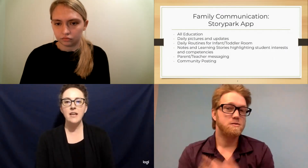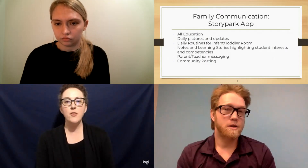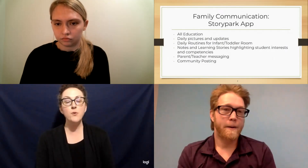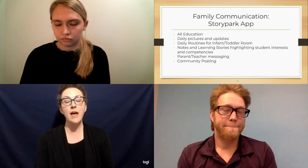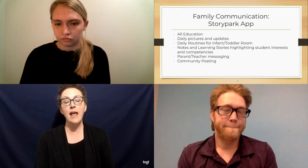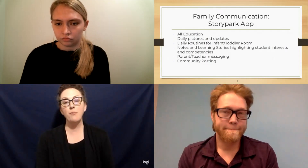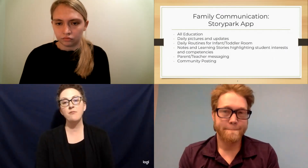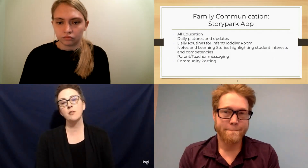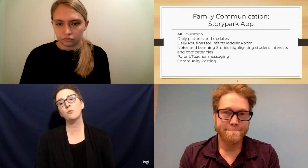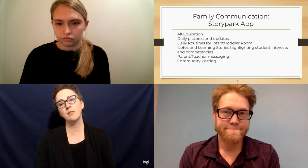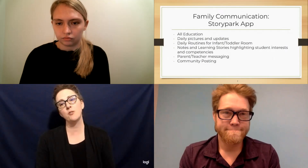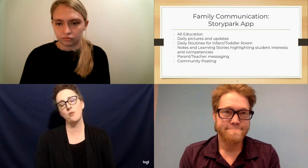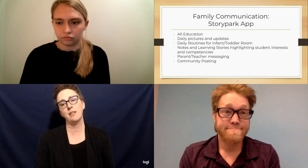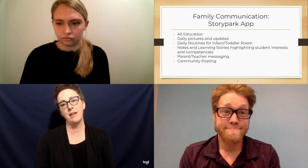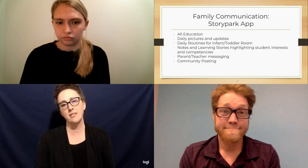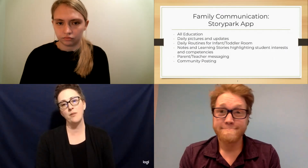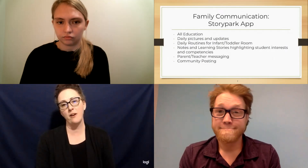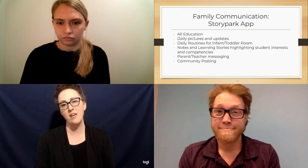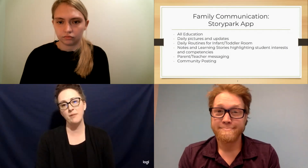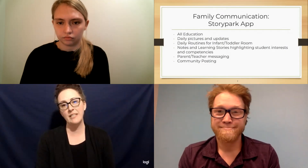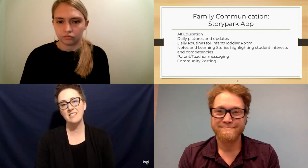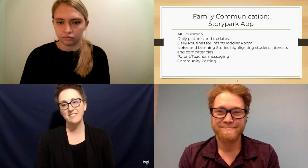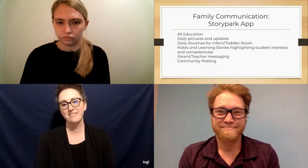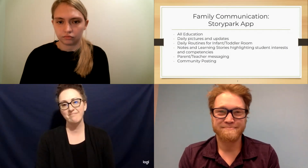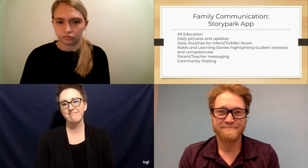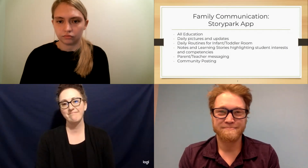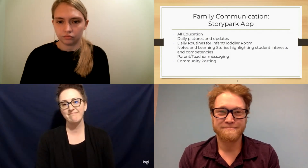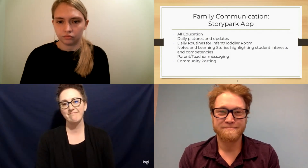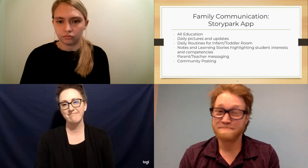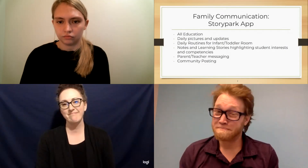And through that app, we feel really strongly connected with our families.